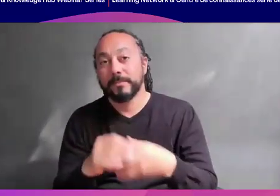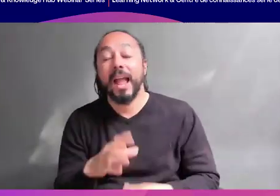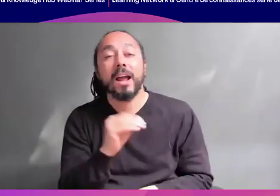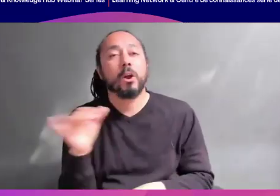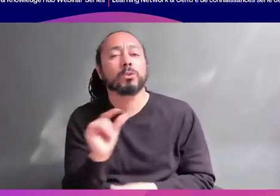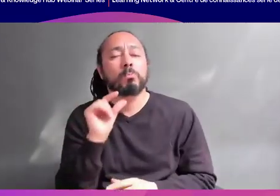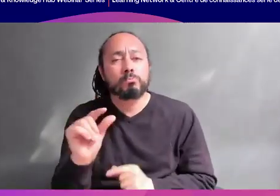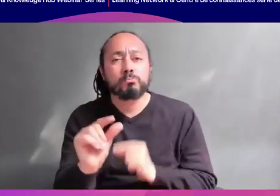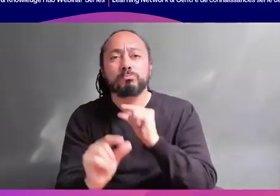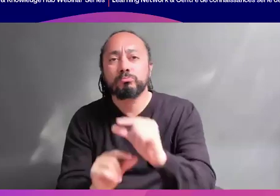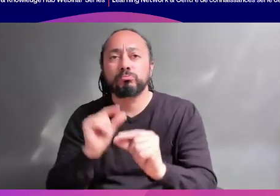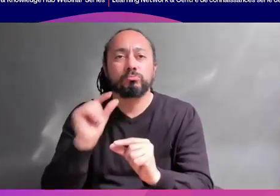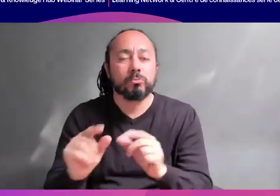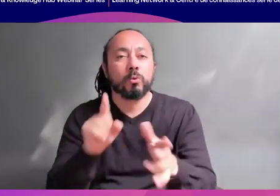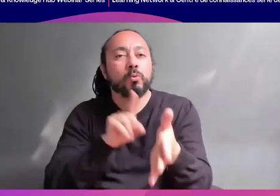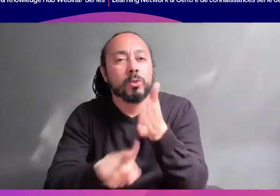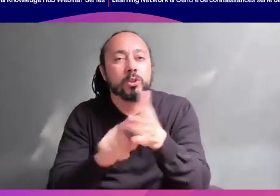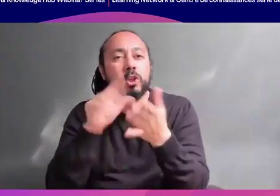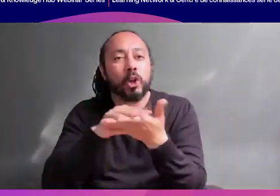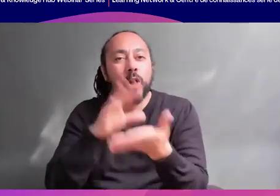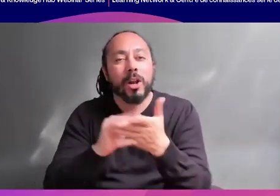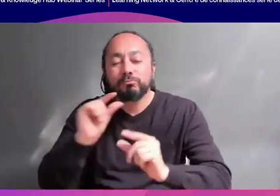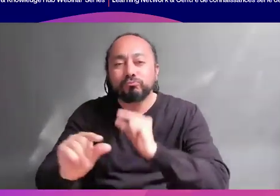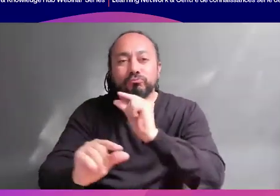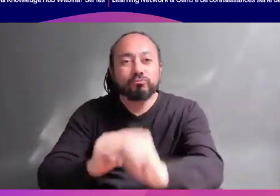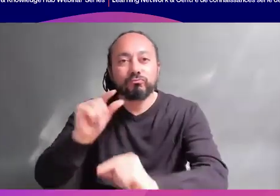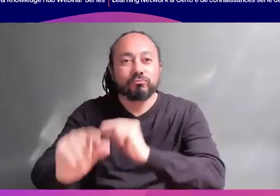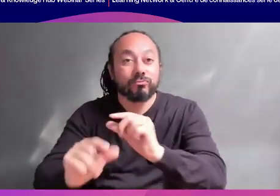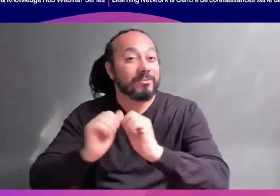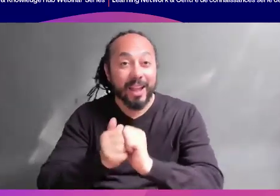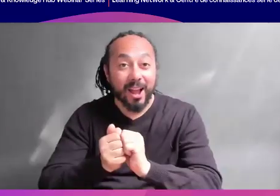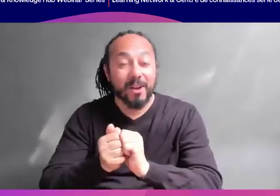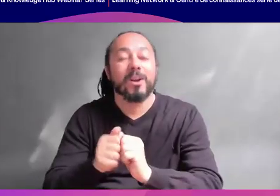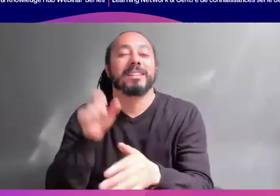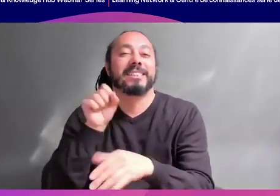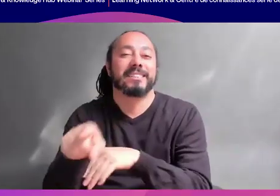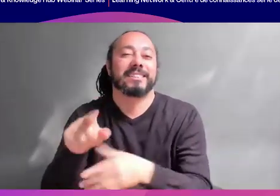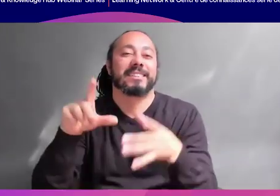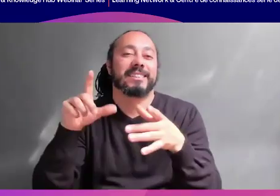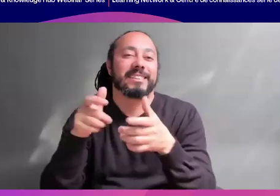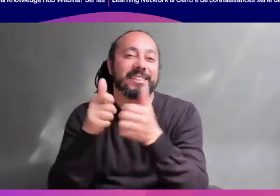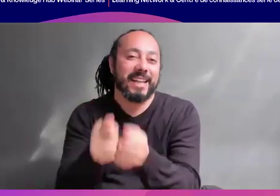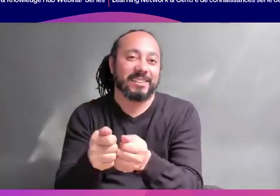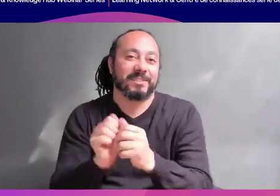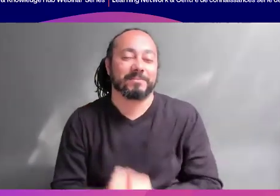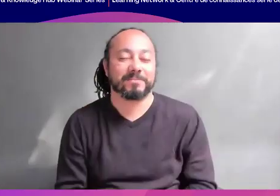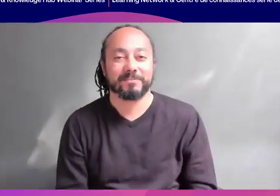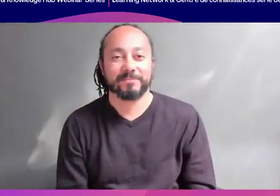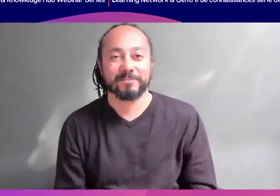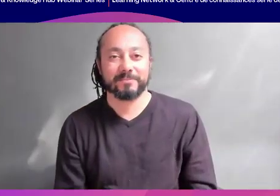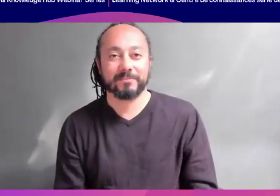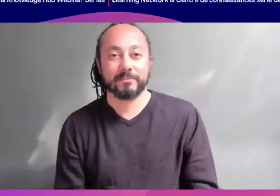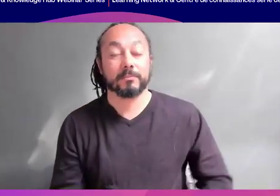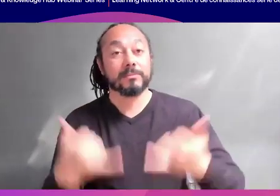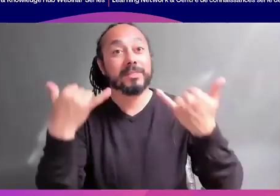interactive, research-based learning to parents via text messages. Today, we're focusing on tech, so